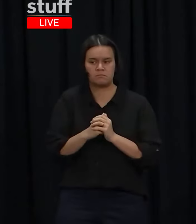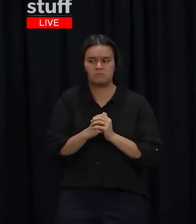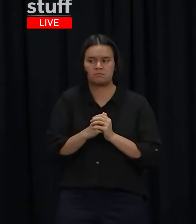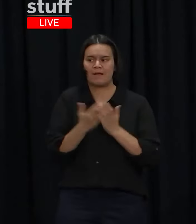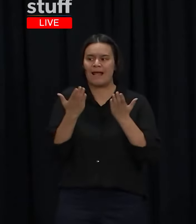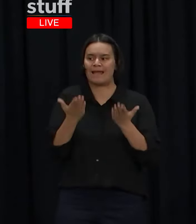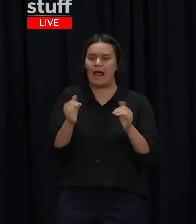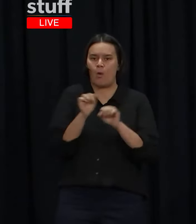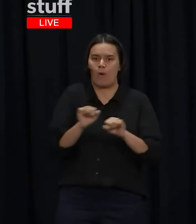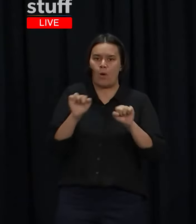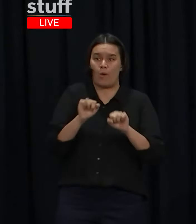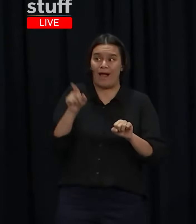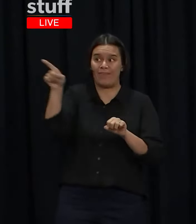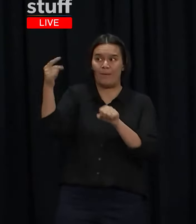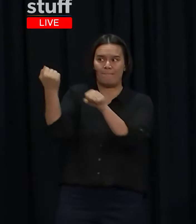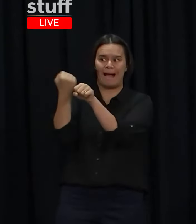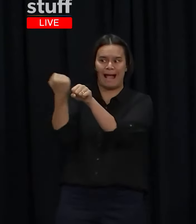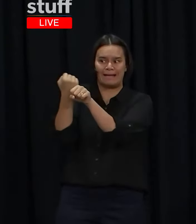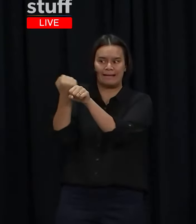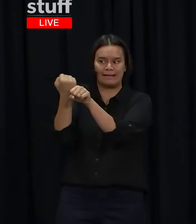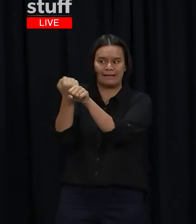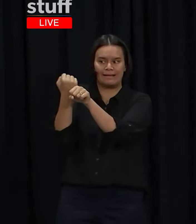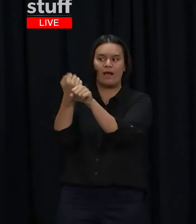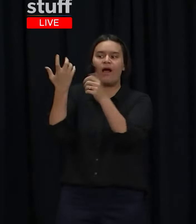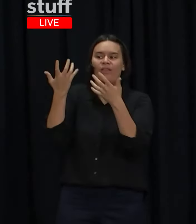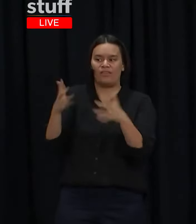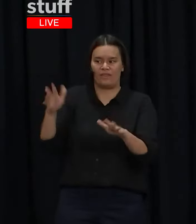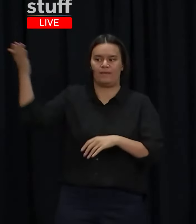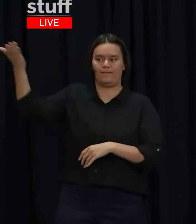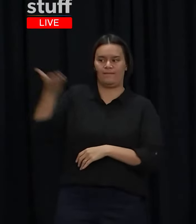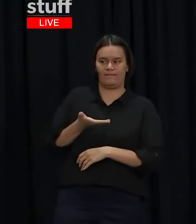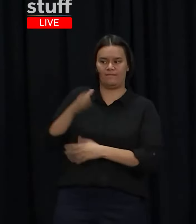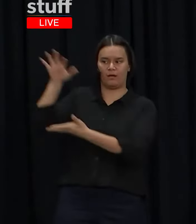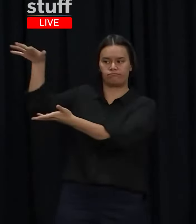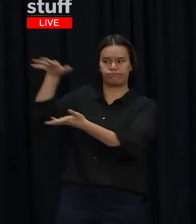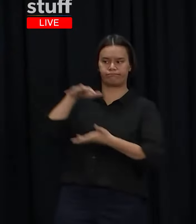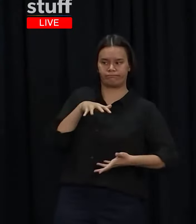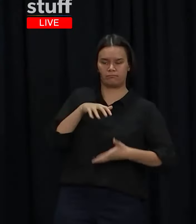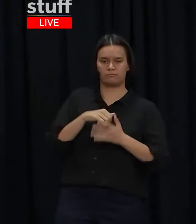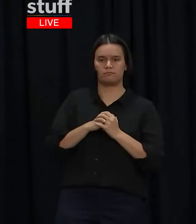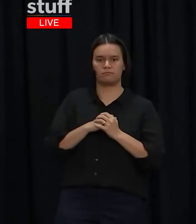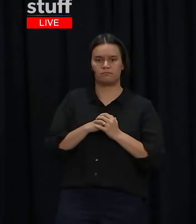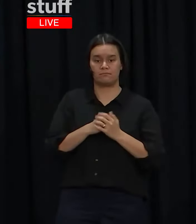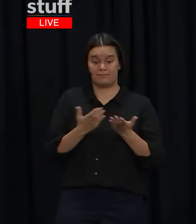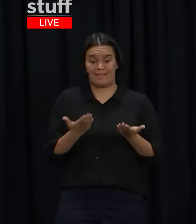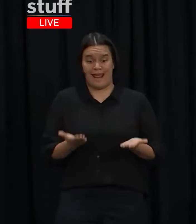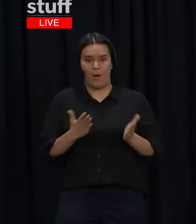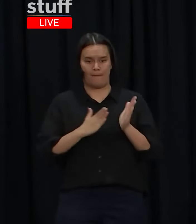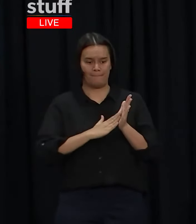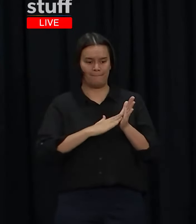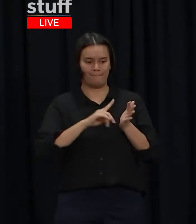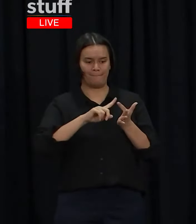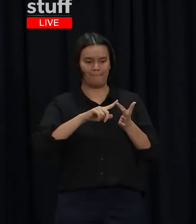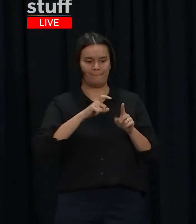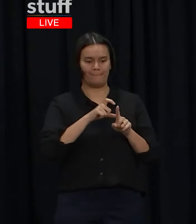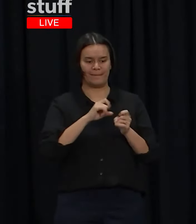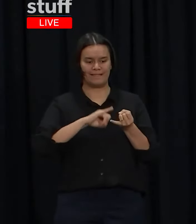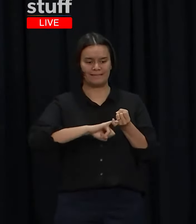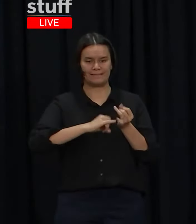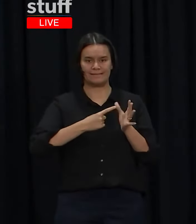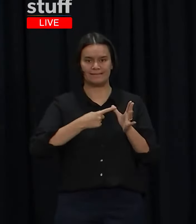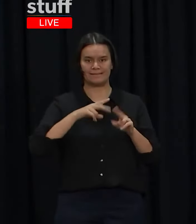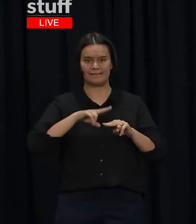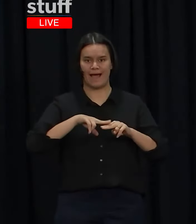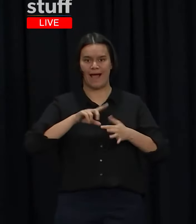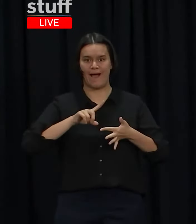on when supply can be provided. And in the meantime, MedSafe has got some of the information to do the